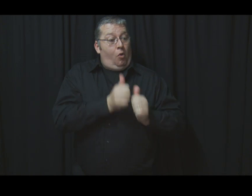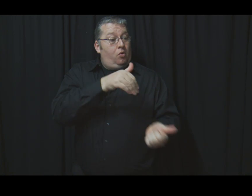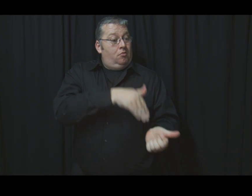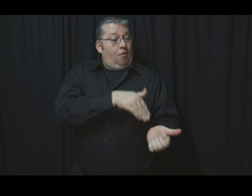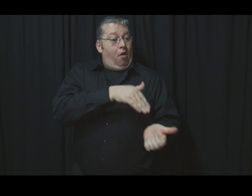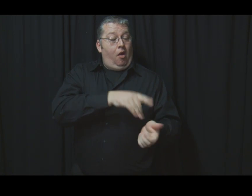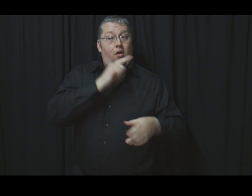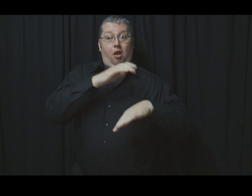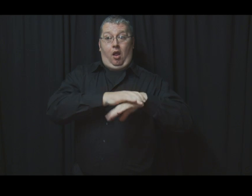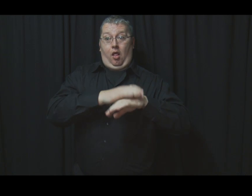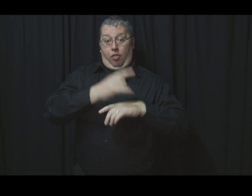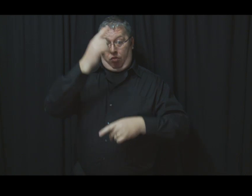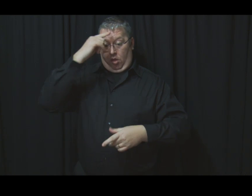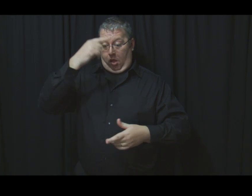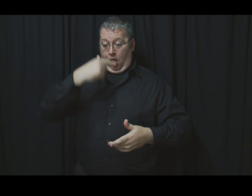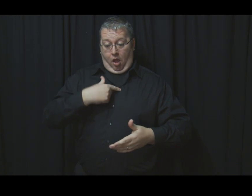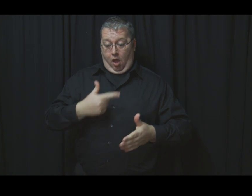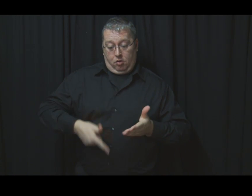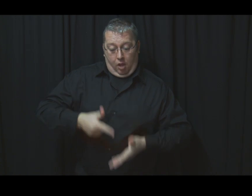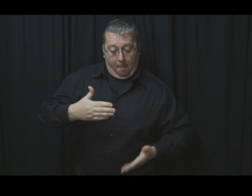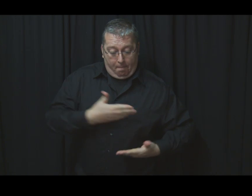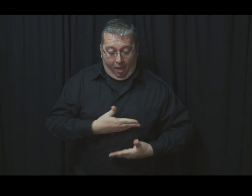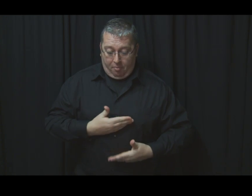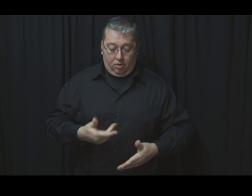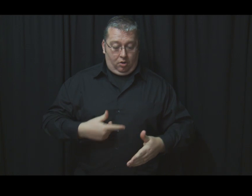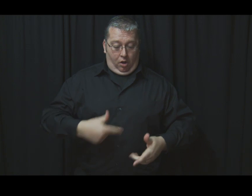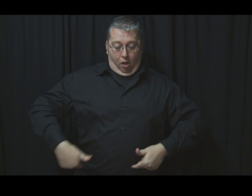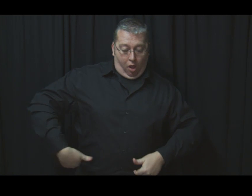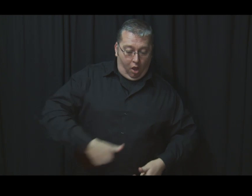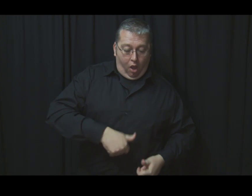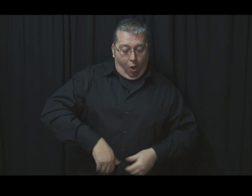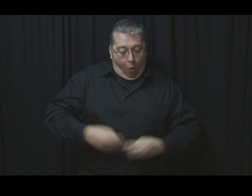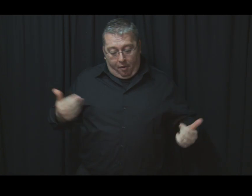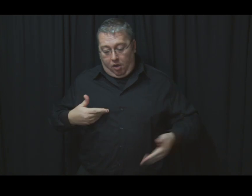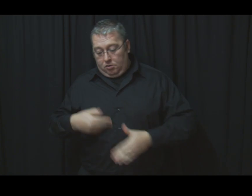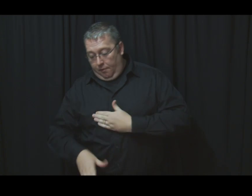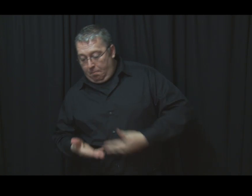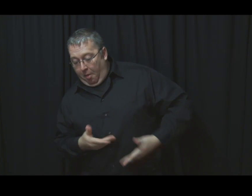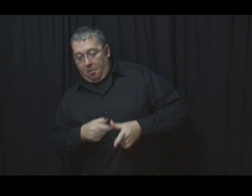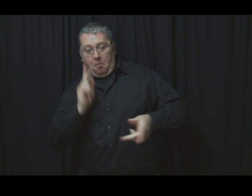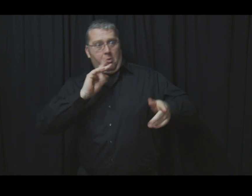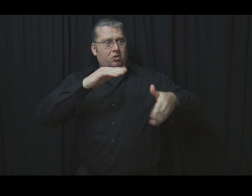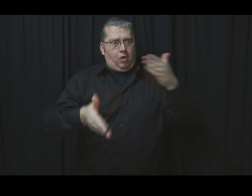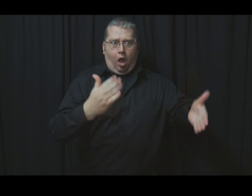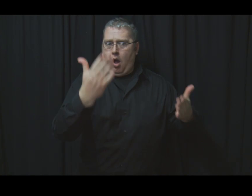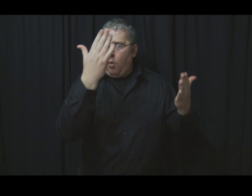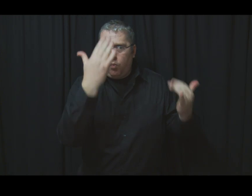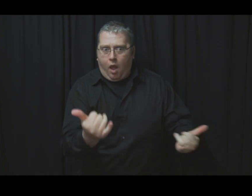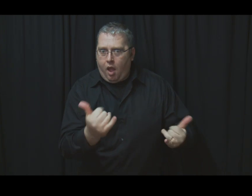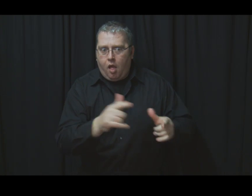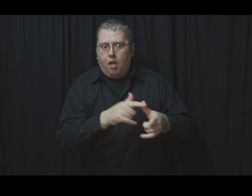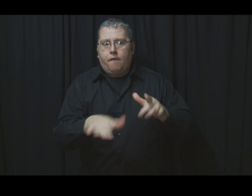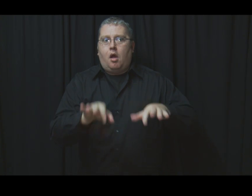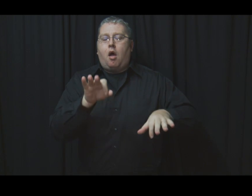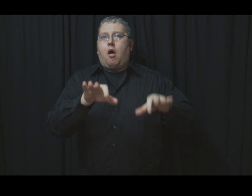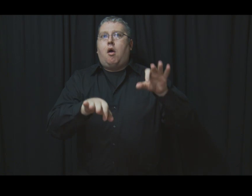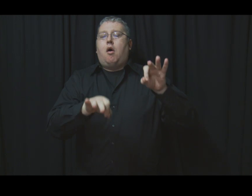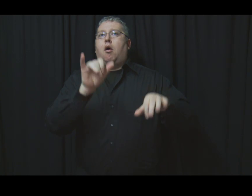thought after you cut up bodies you could go and deliver babies, and wonder why the death rate was high in hospitals till they found out